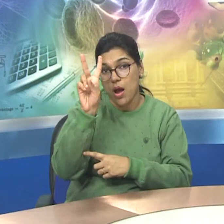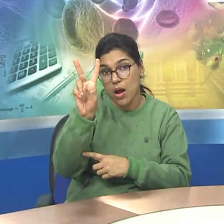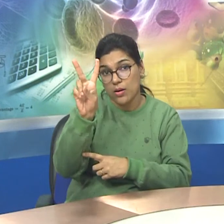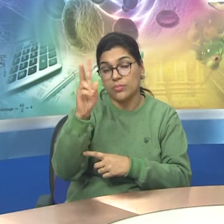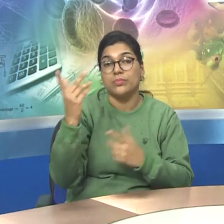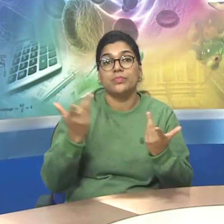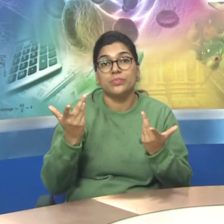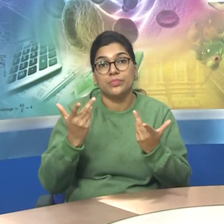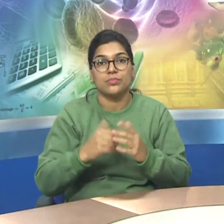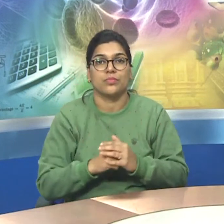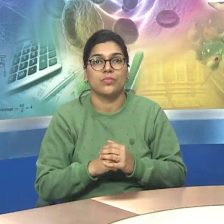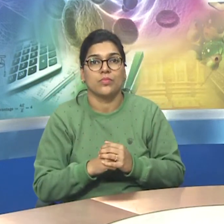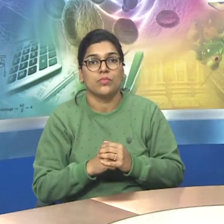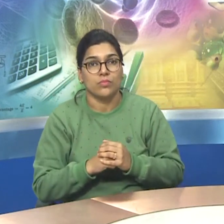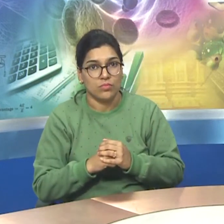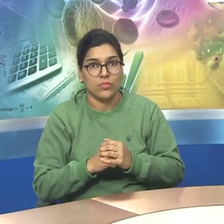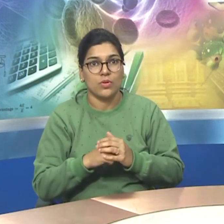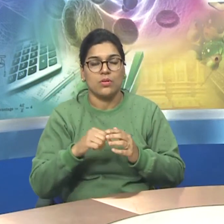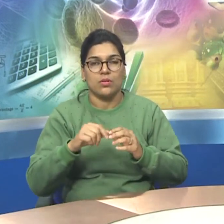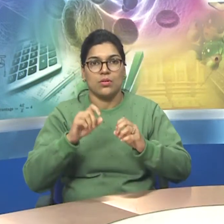The 12th word,